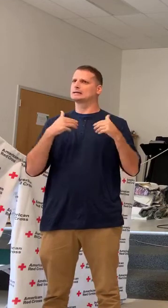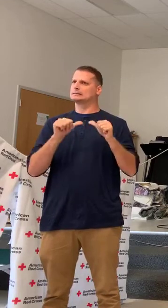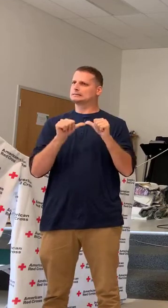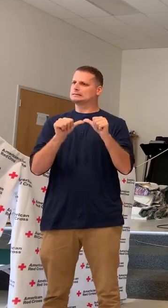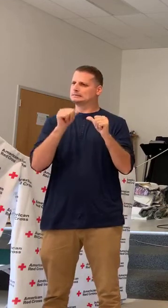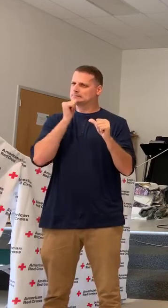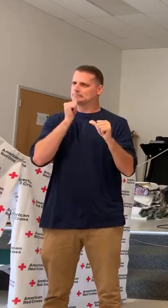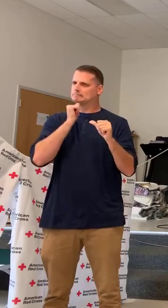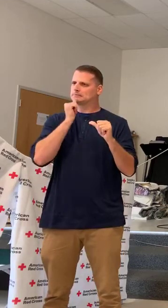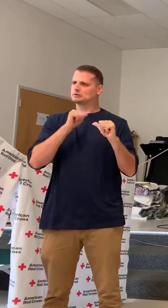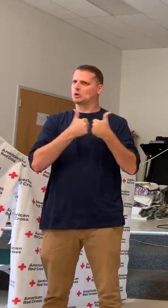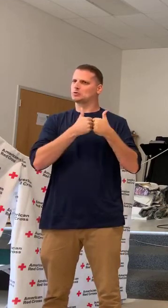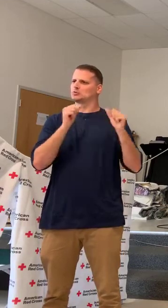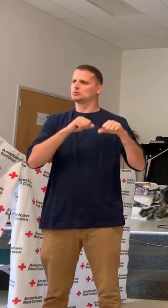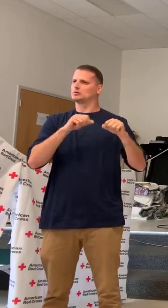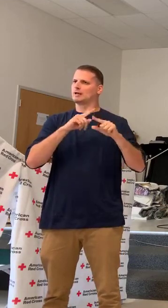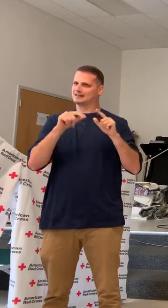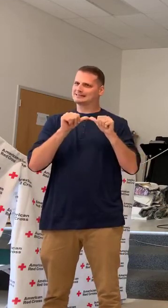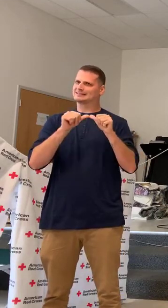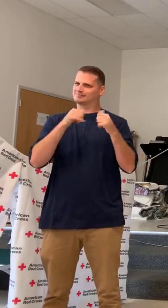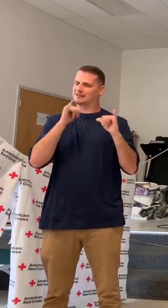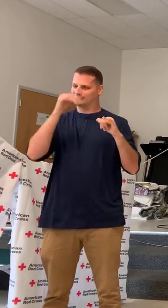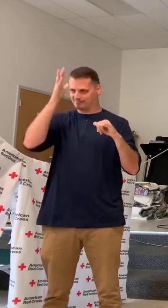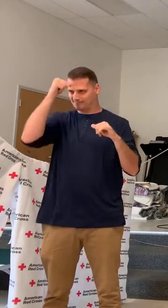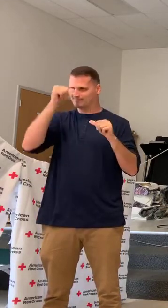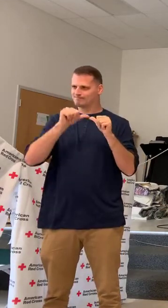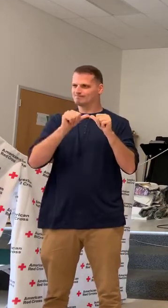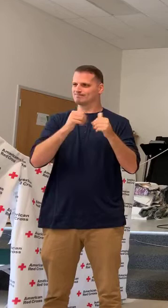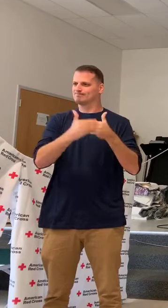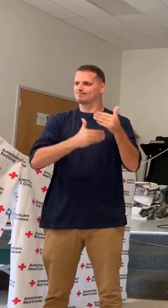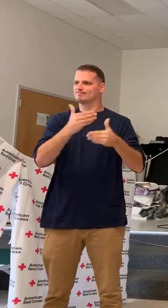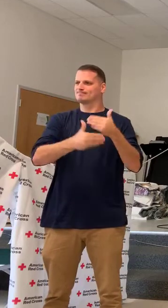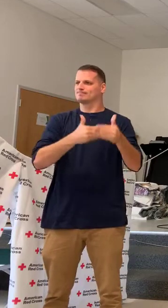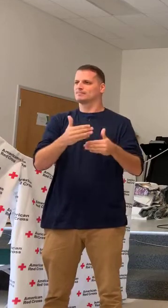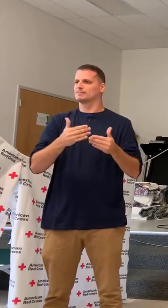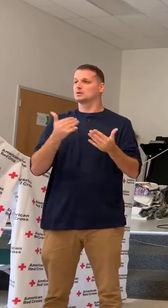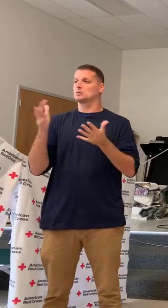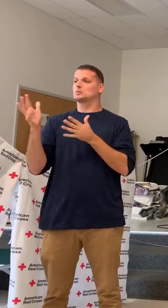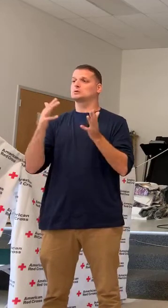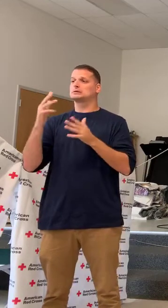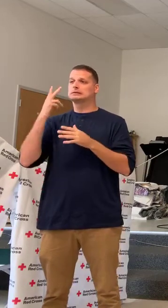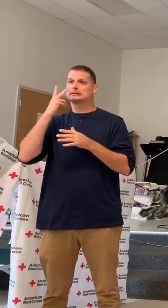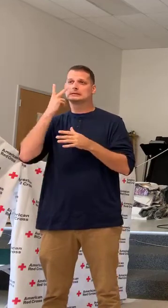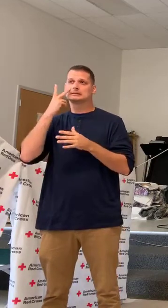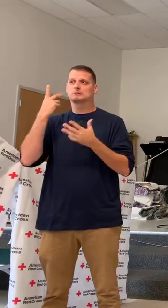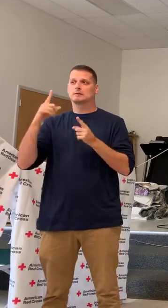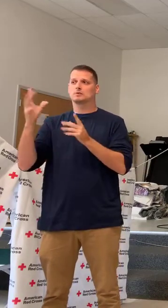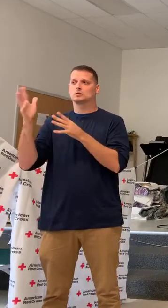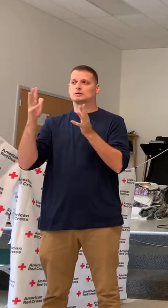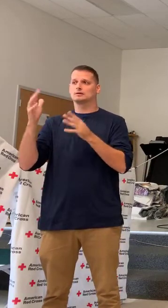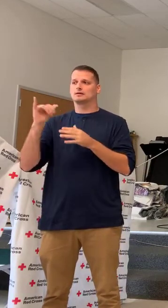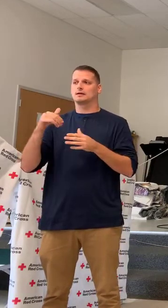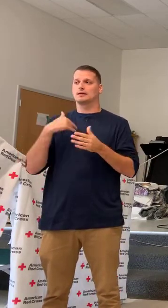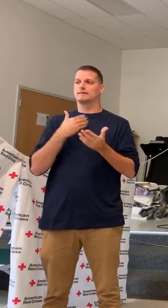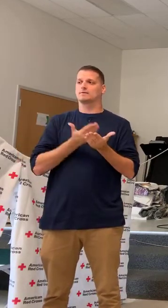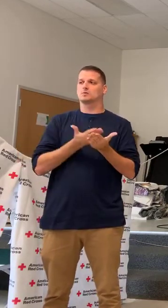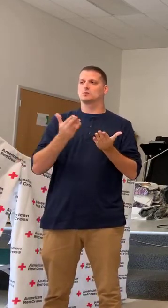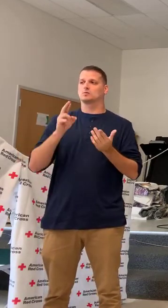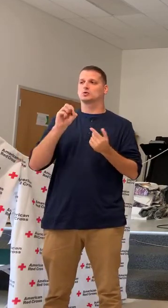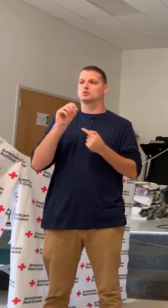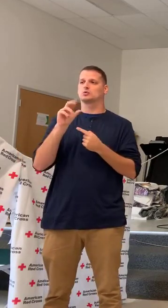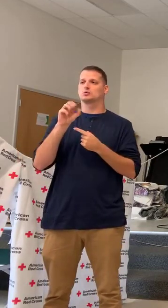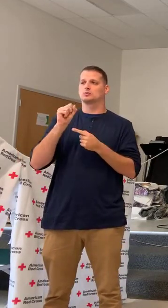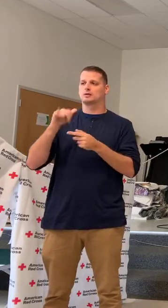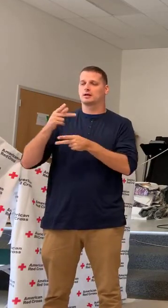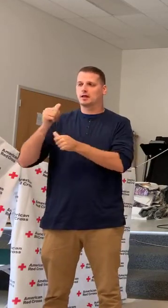thing. So we do like to get wind tested at some point just to make sure that we have it while the resources are still here to be able to deal with anything